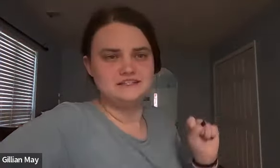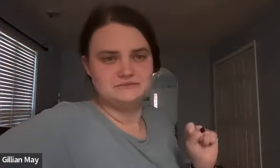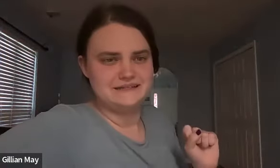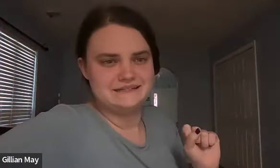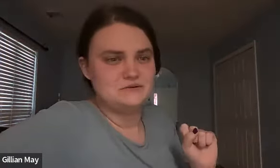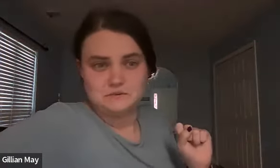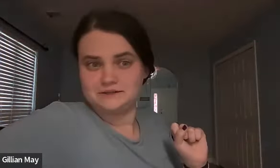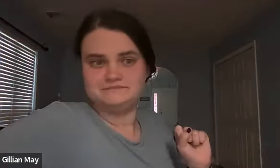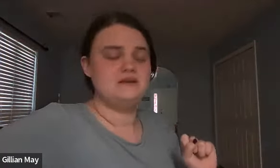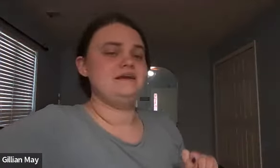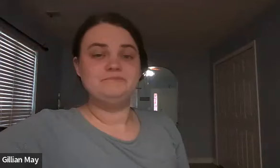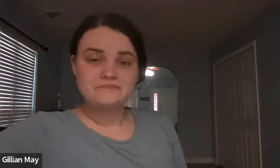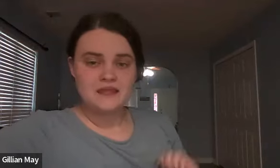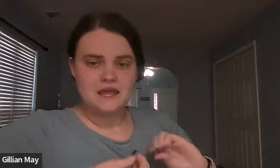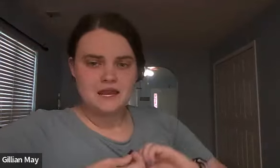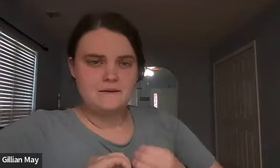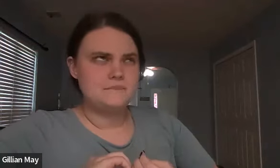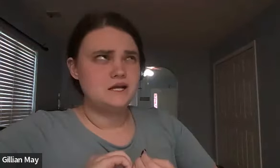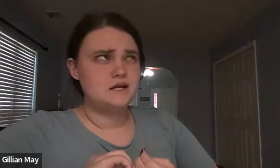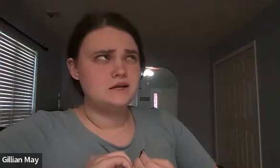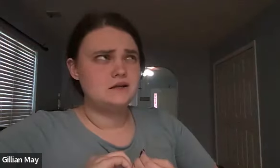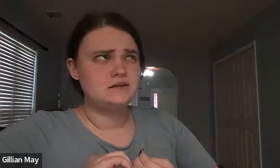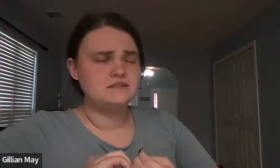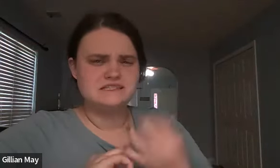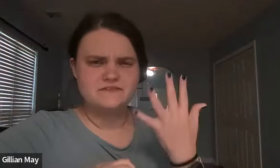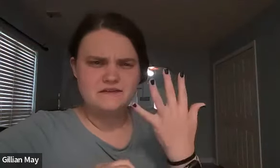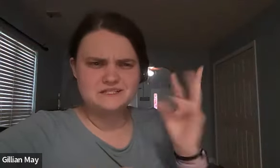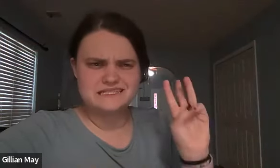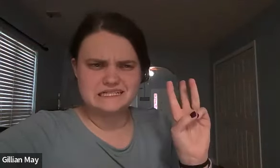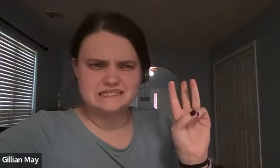but it doesn't always work. All right. Number, so it's 5 or 6?